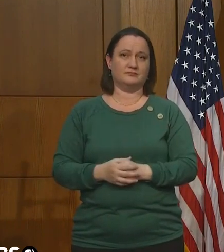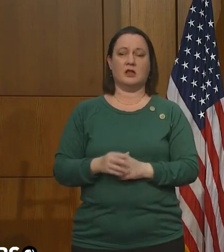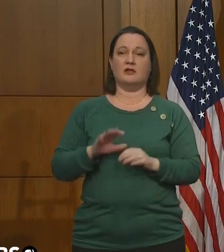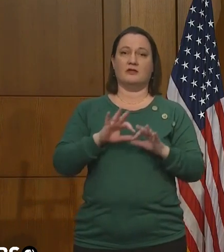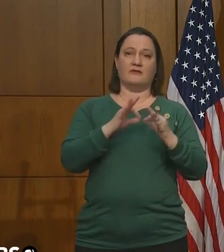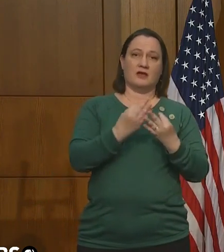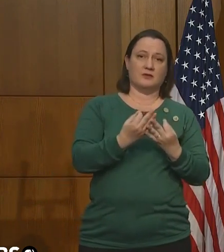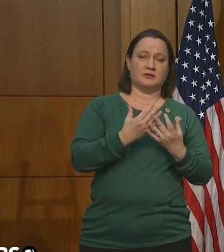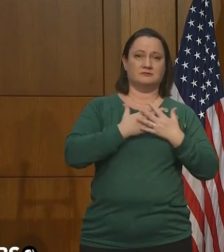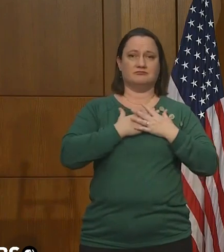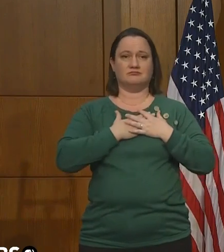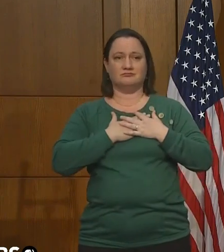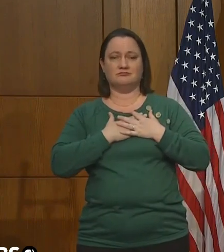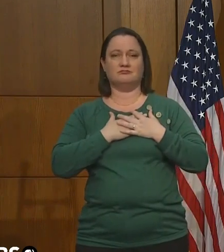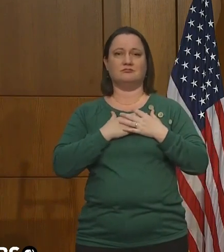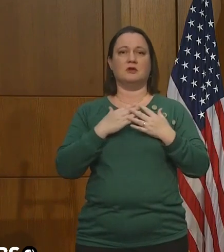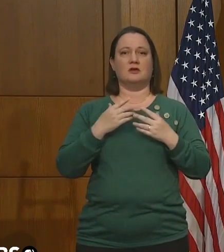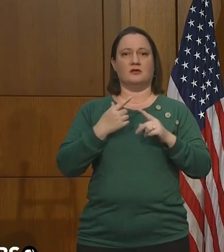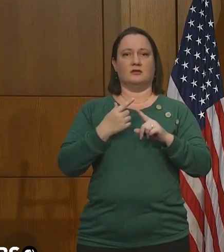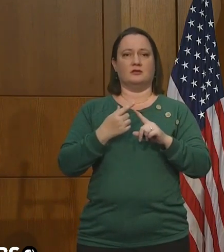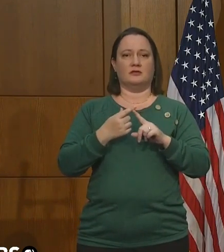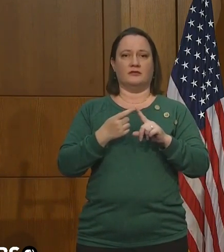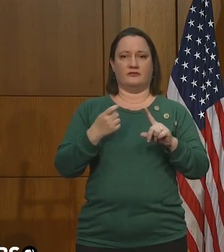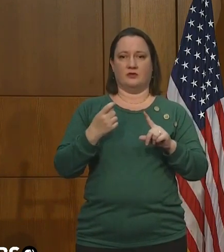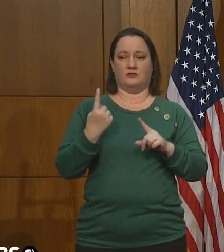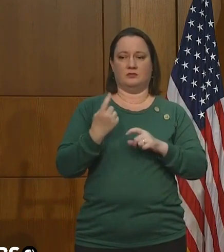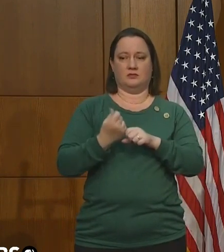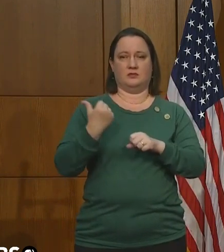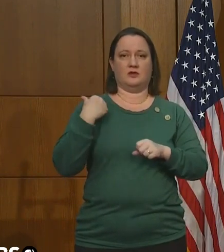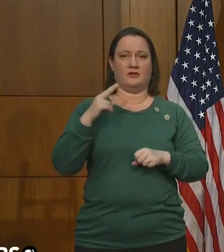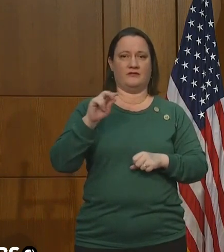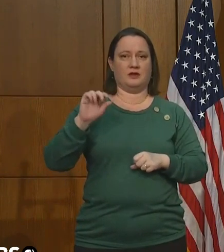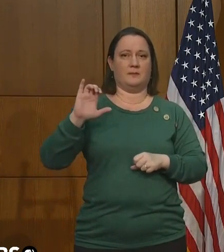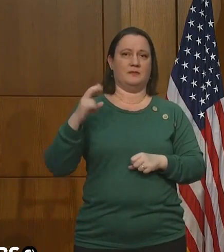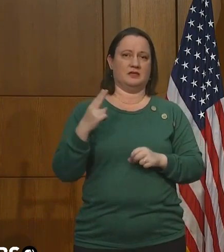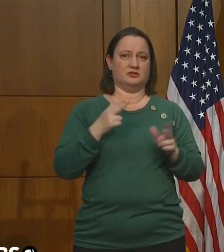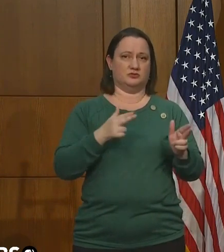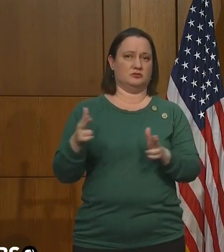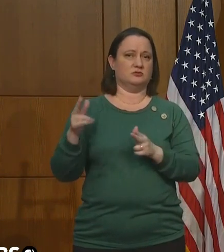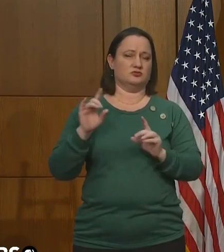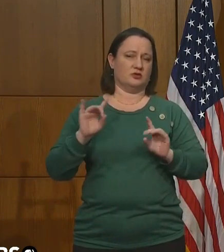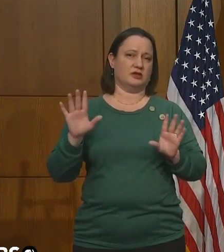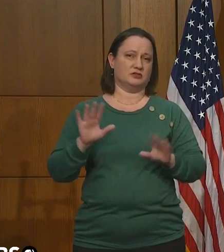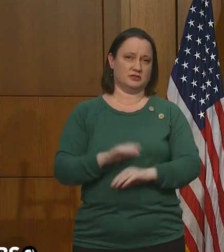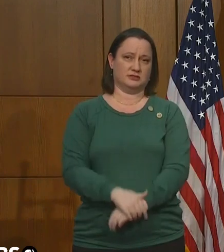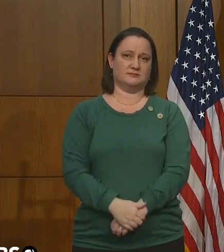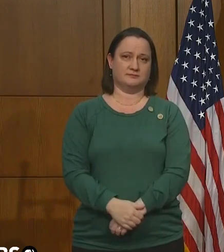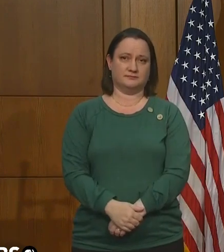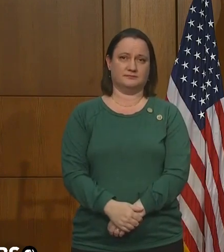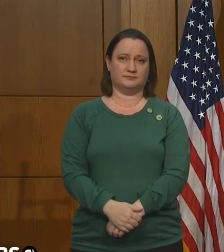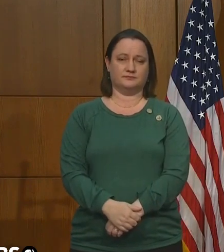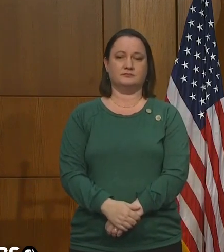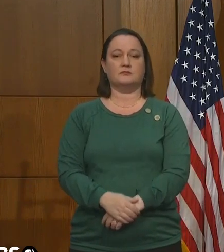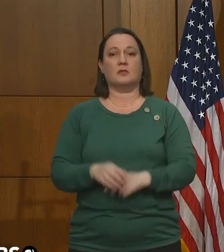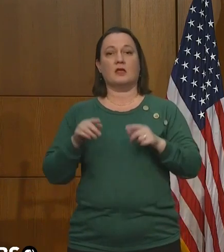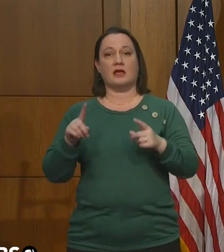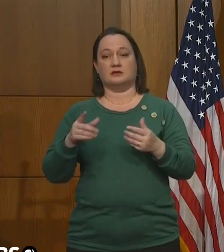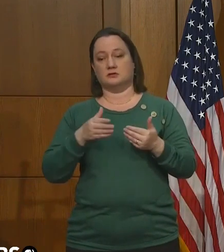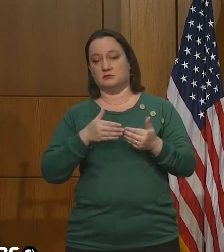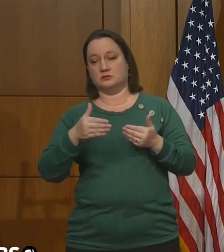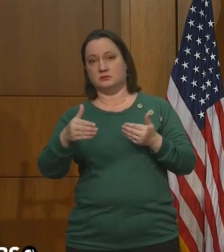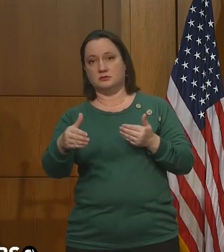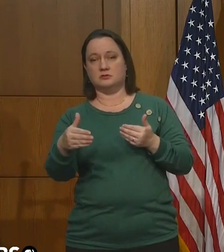our fallen victims in the Virginia Beach tragedy a year ago. And as we move forward, there's